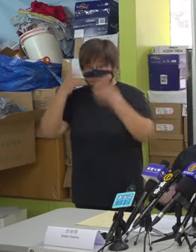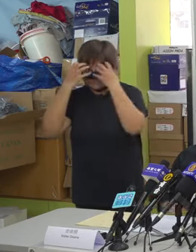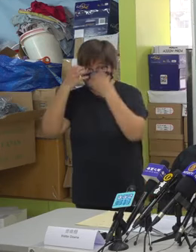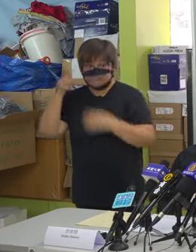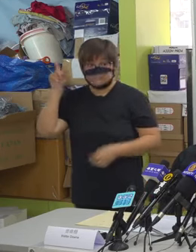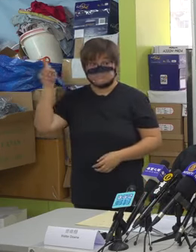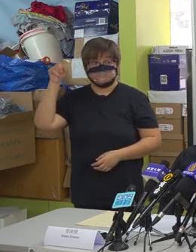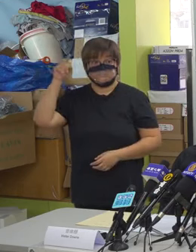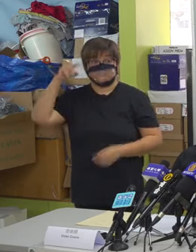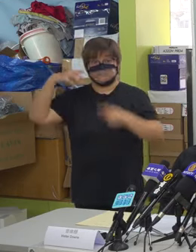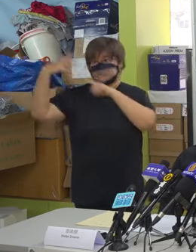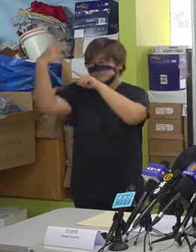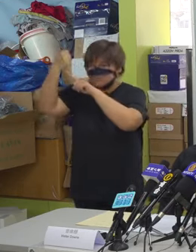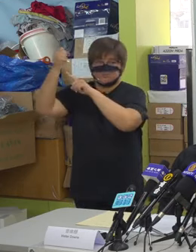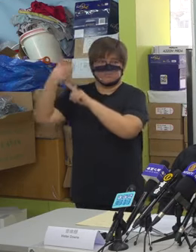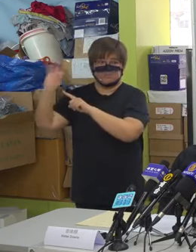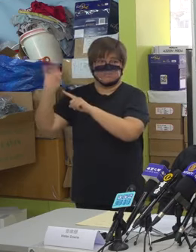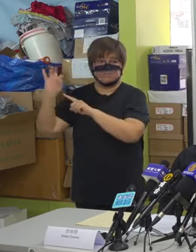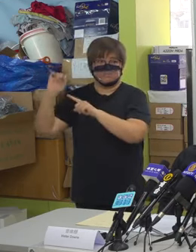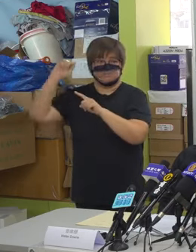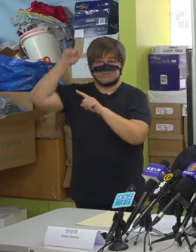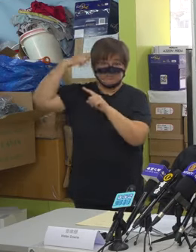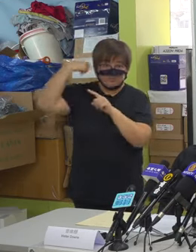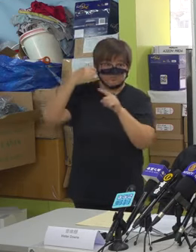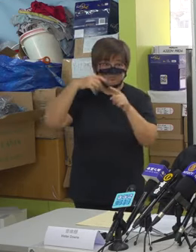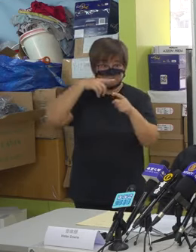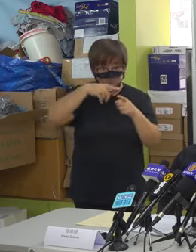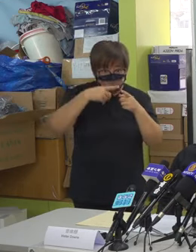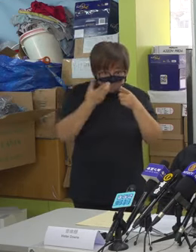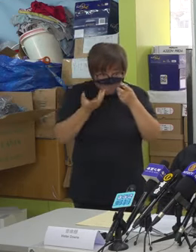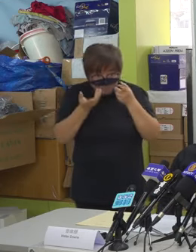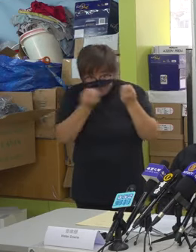conduct such investigation. And secondly,